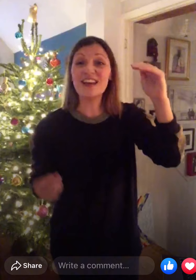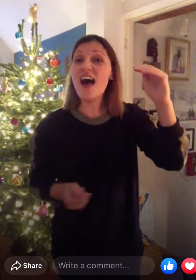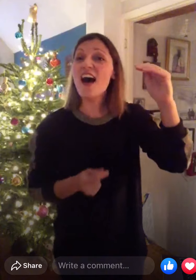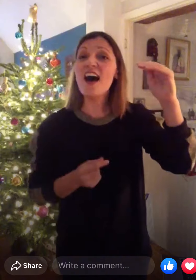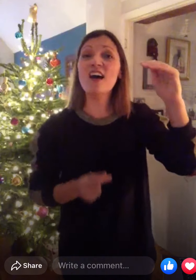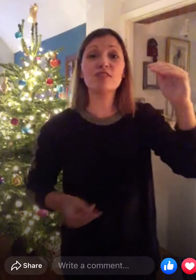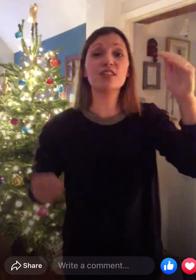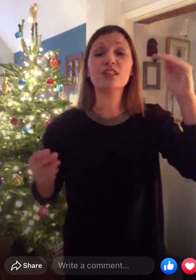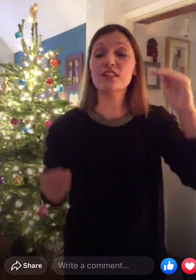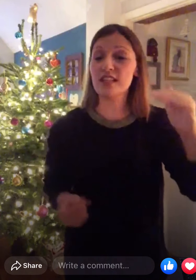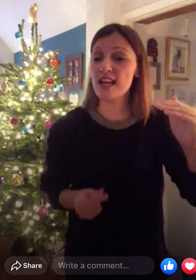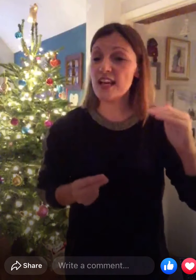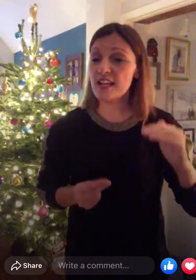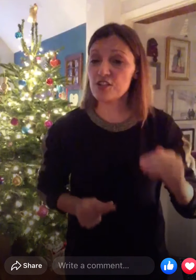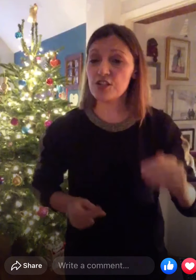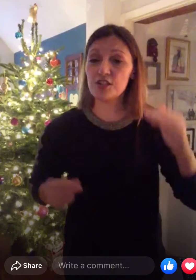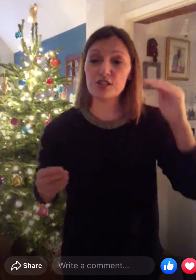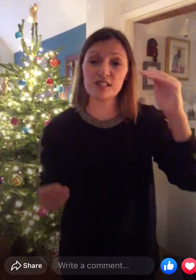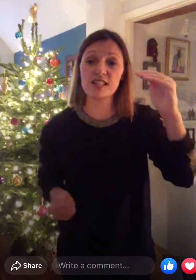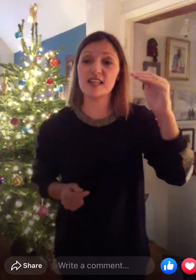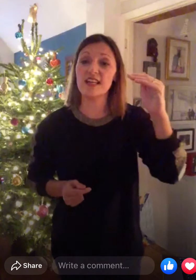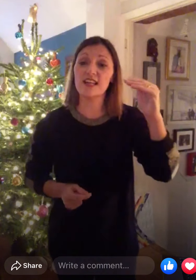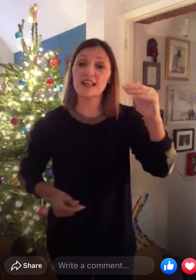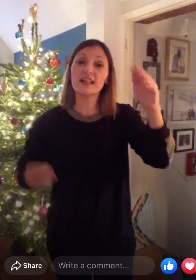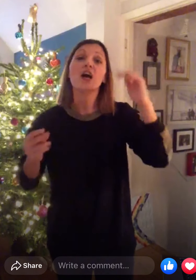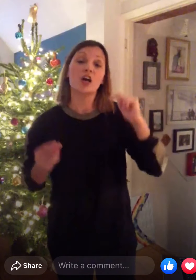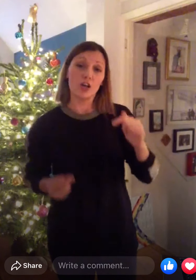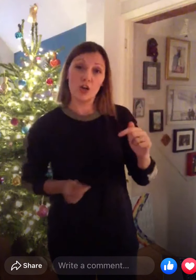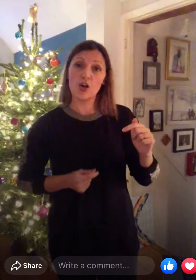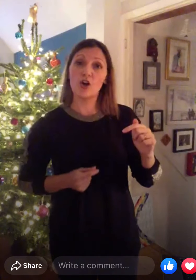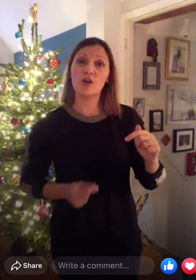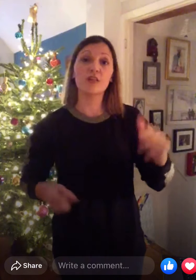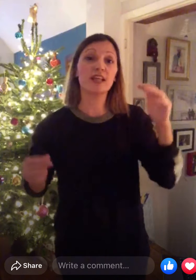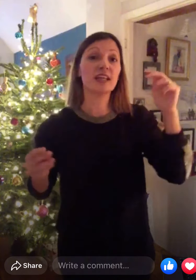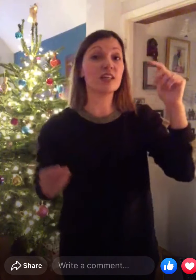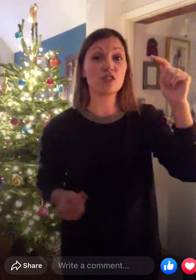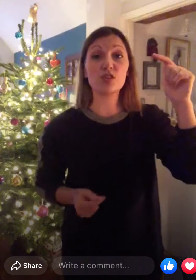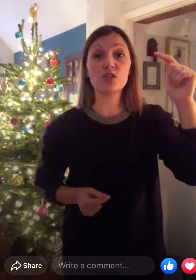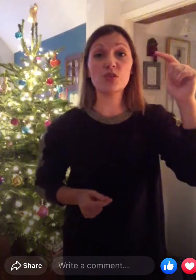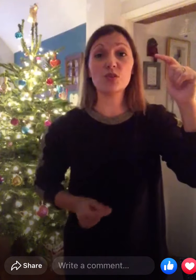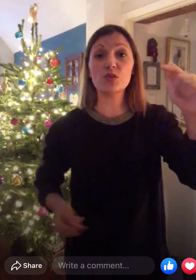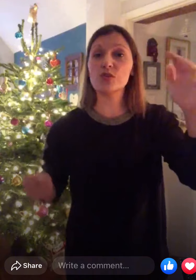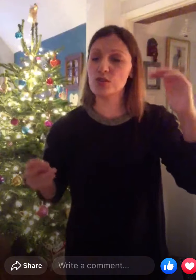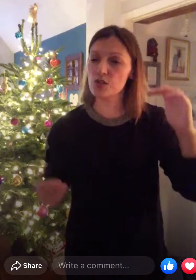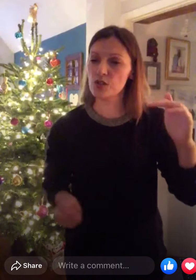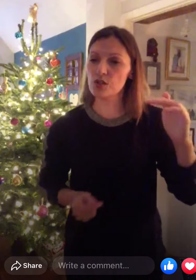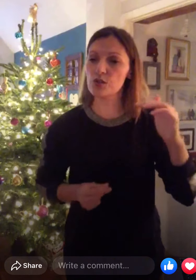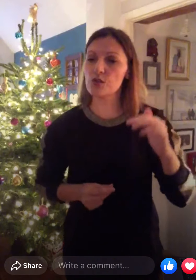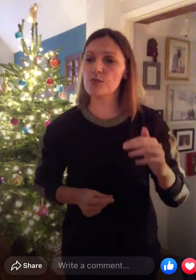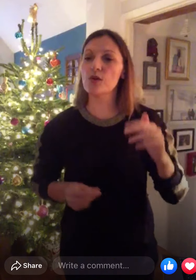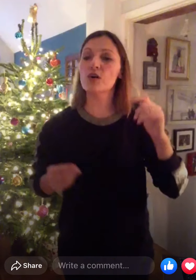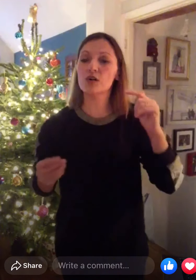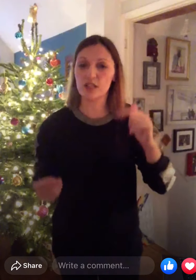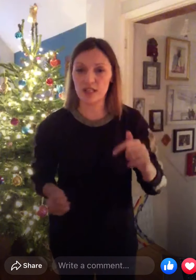Herald angels sing. Glory to the newborn king.